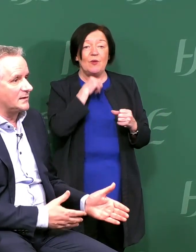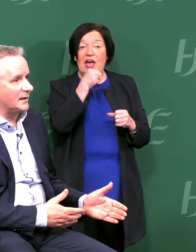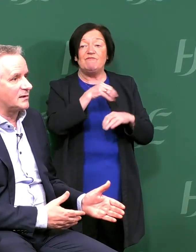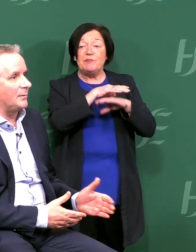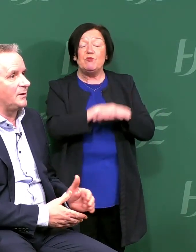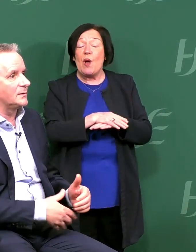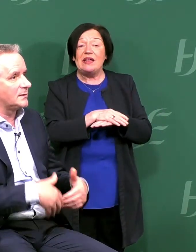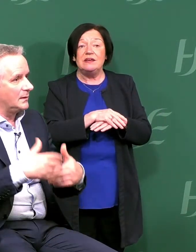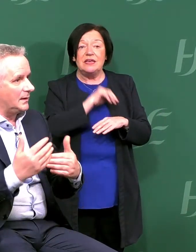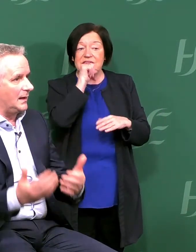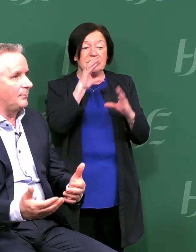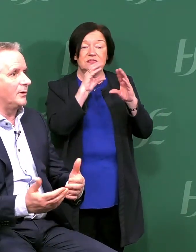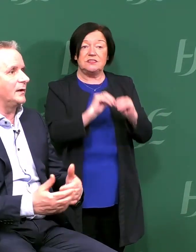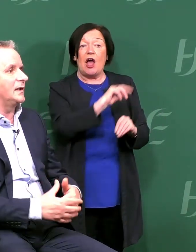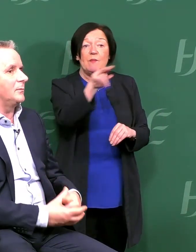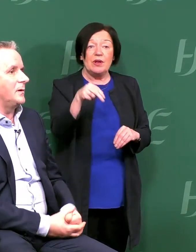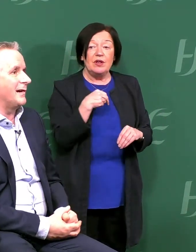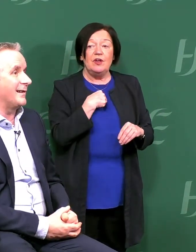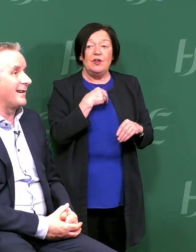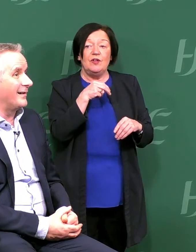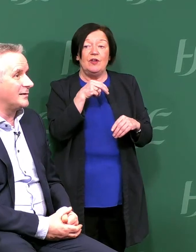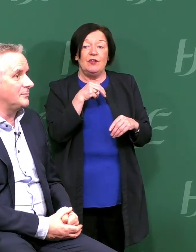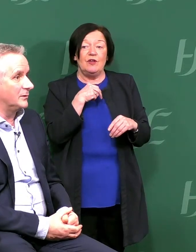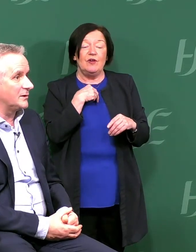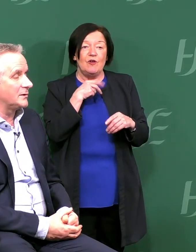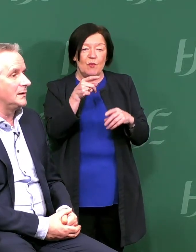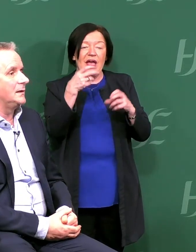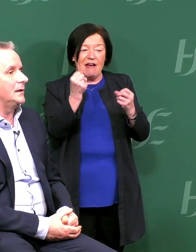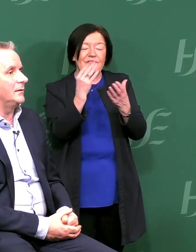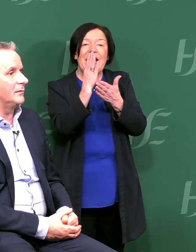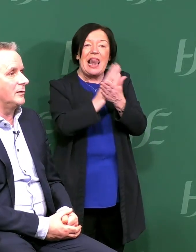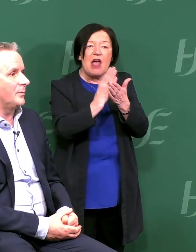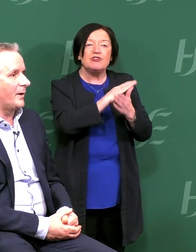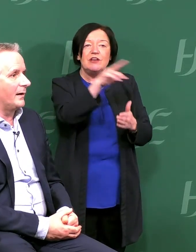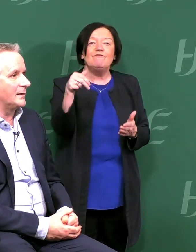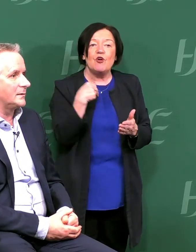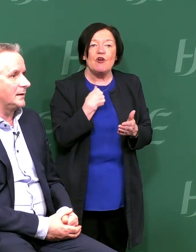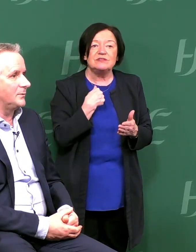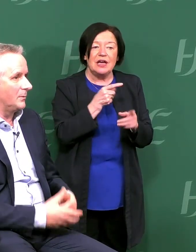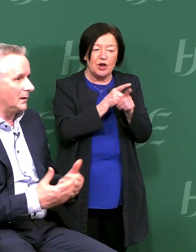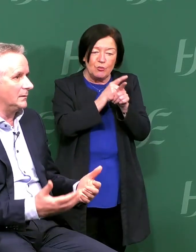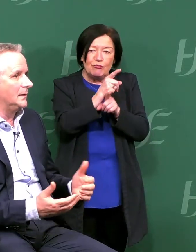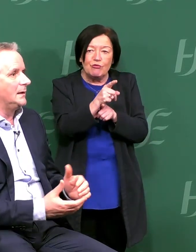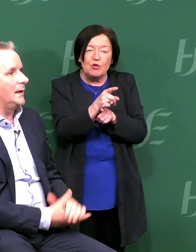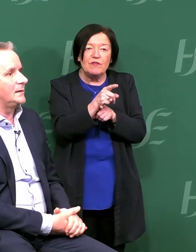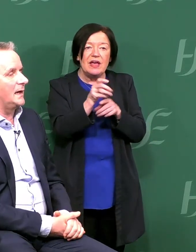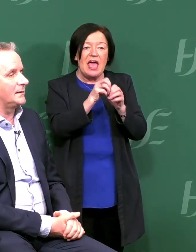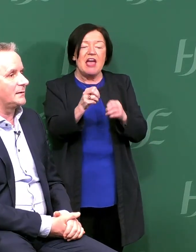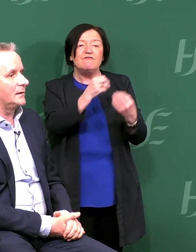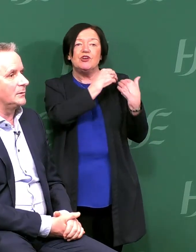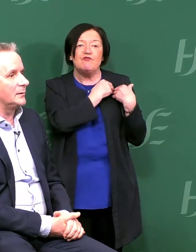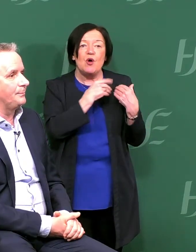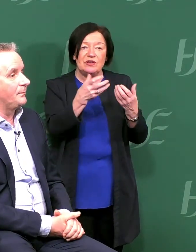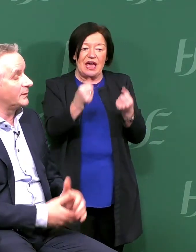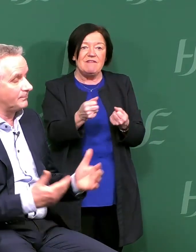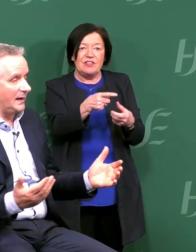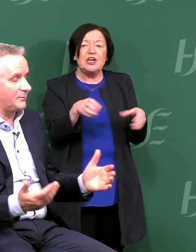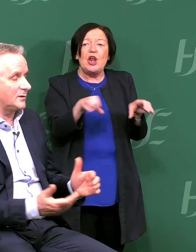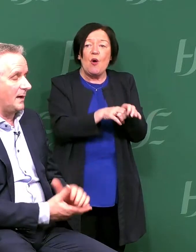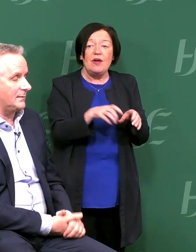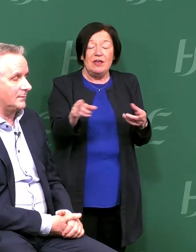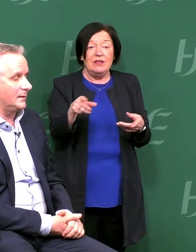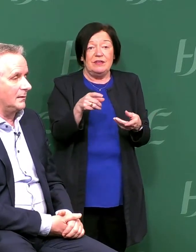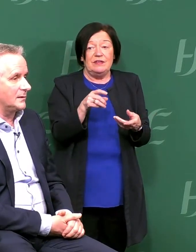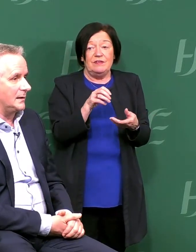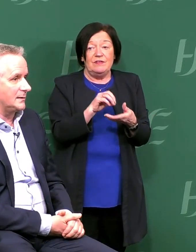waiting. It's not stopping us, but I think it would be greater clarity for us in the recruitment market if we were all to get that to closure. But I